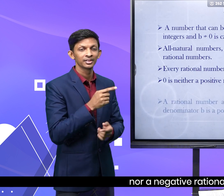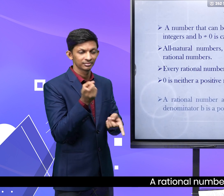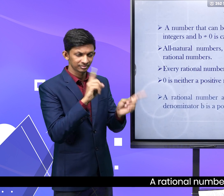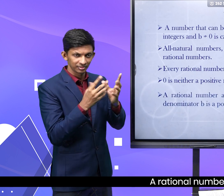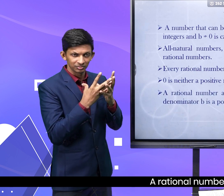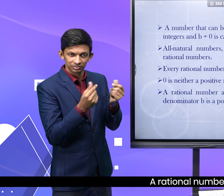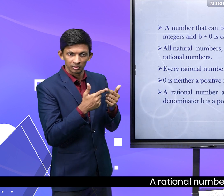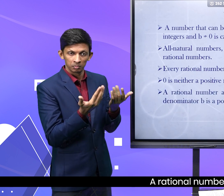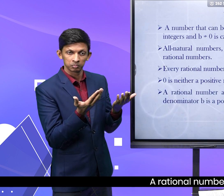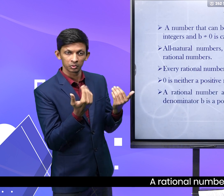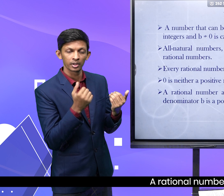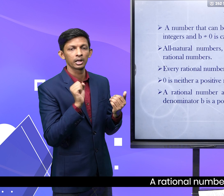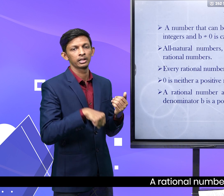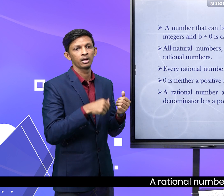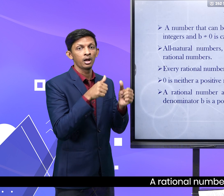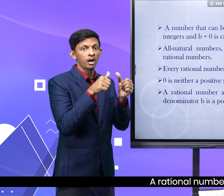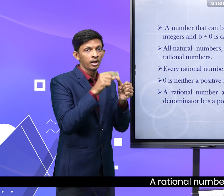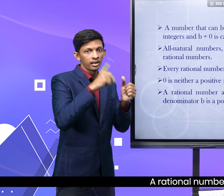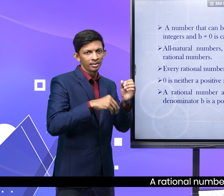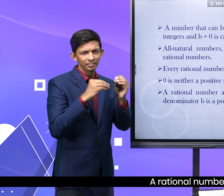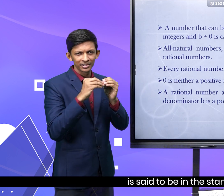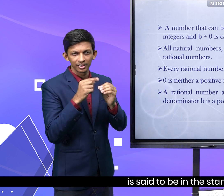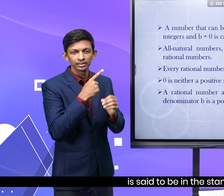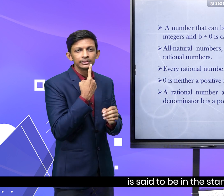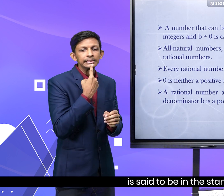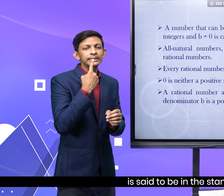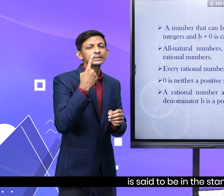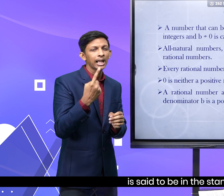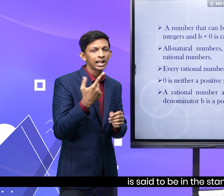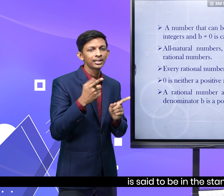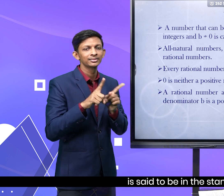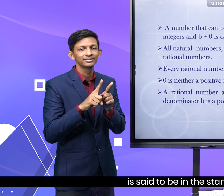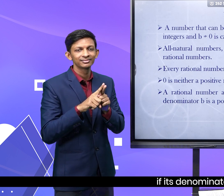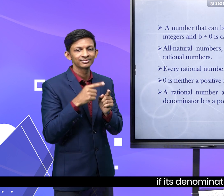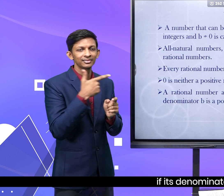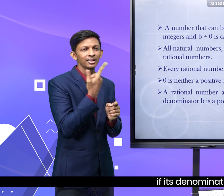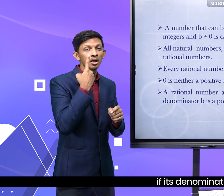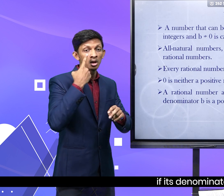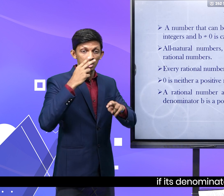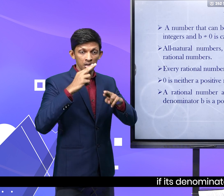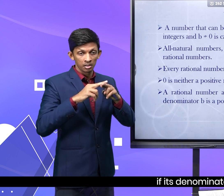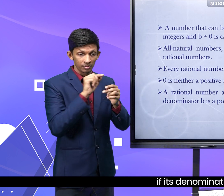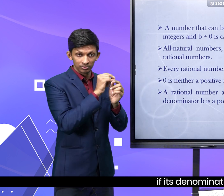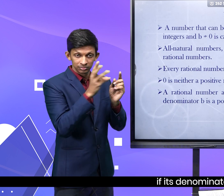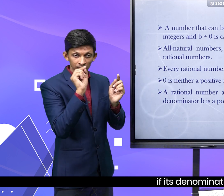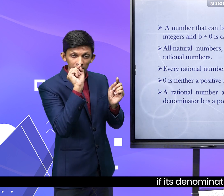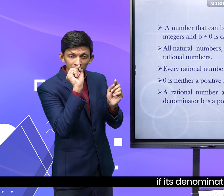A rational number a by b is said to be in the standard form if its denominator b is